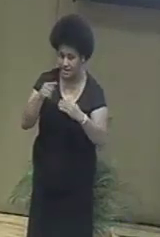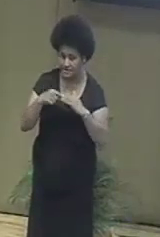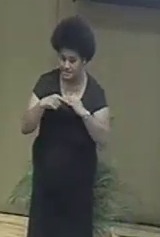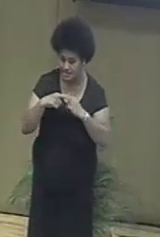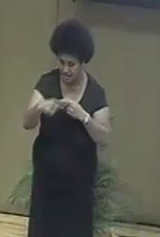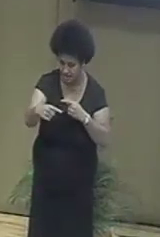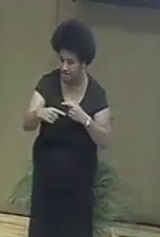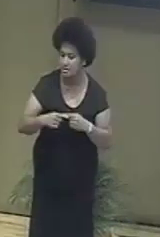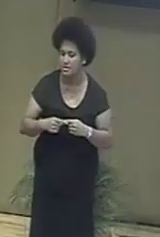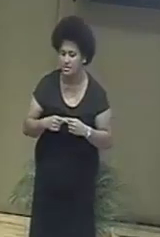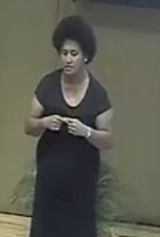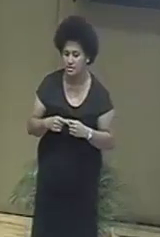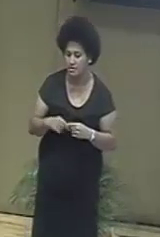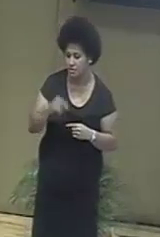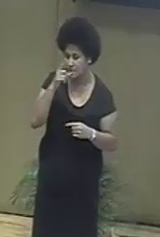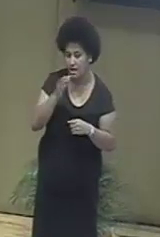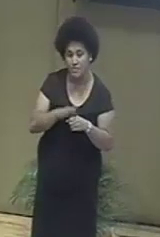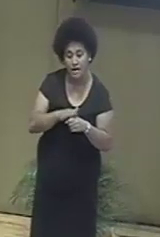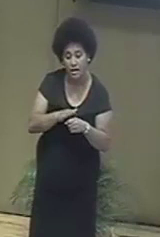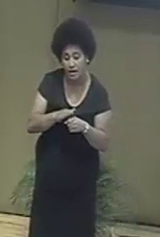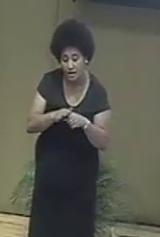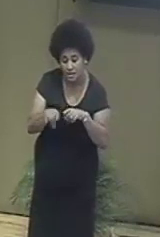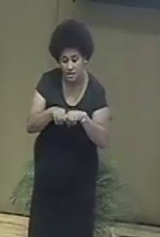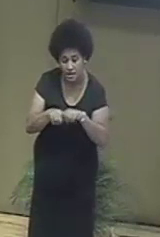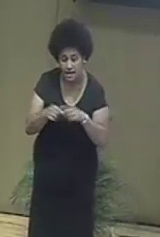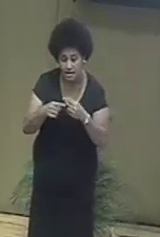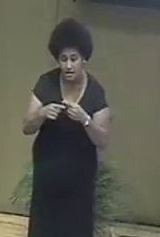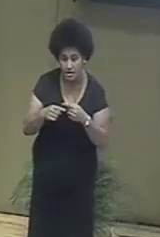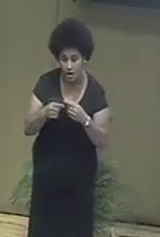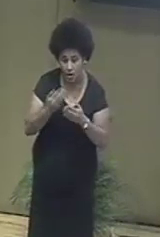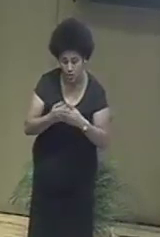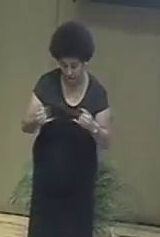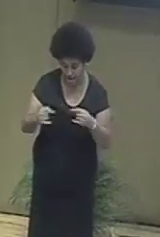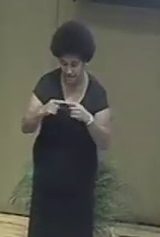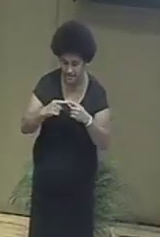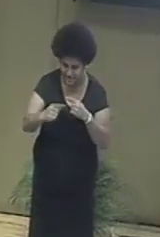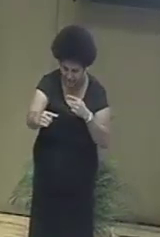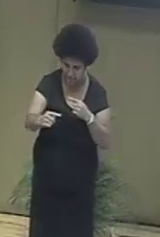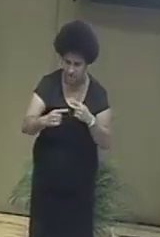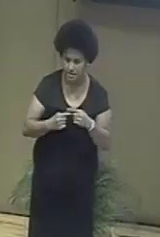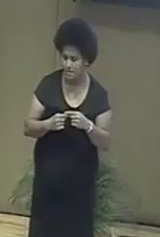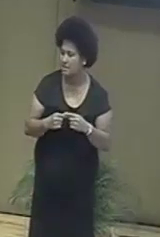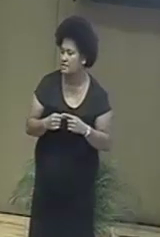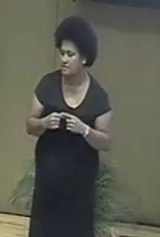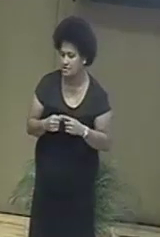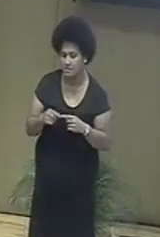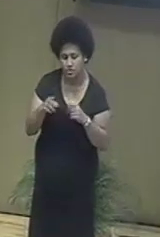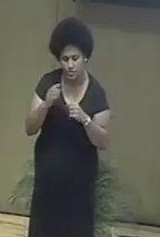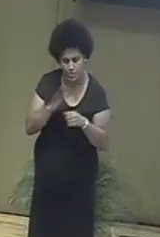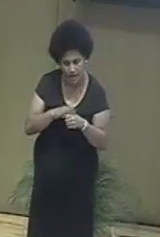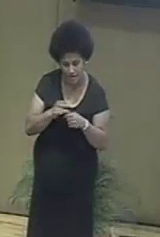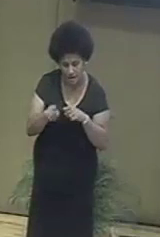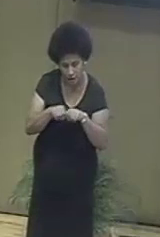That's that's one of the ways in which we make learning in the online space sustainable. We create something that will, a